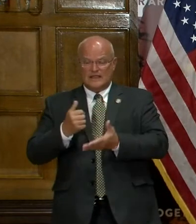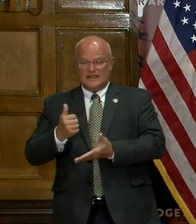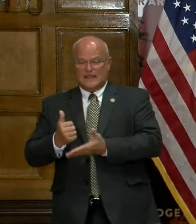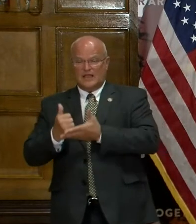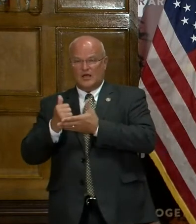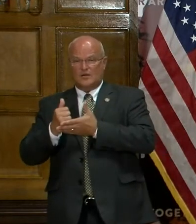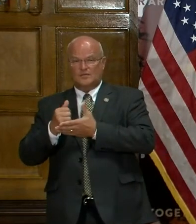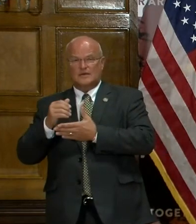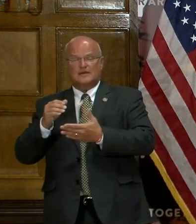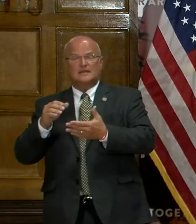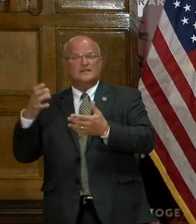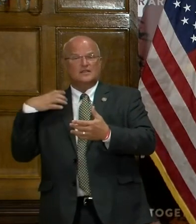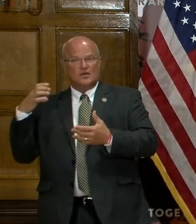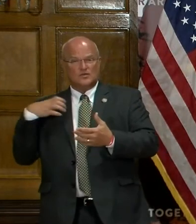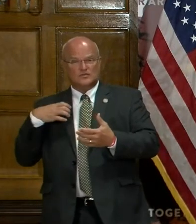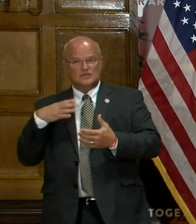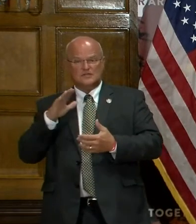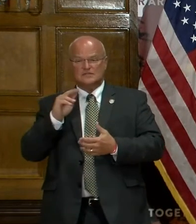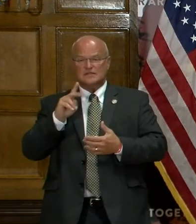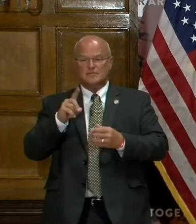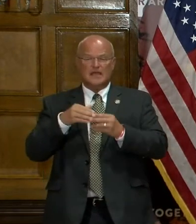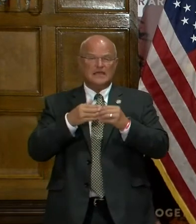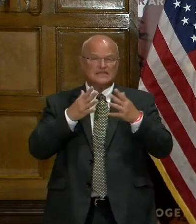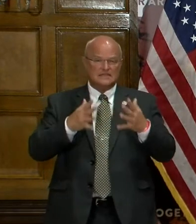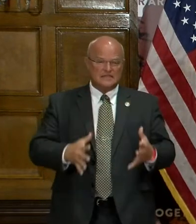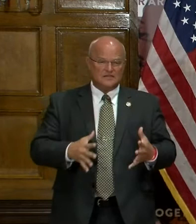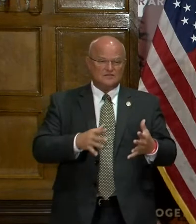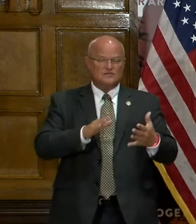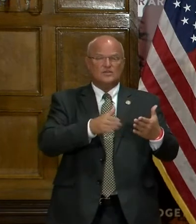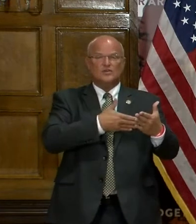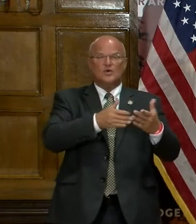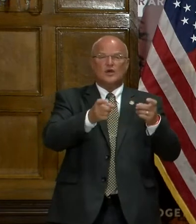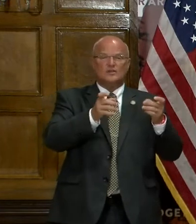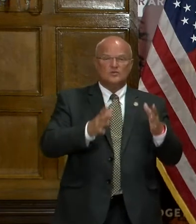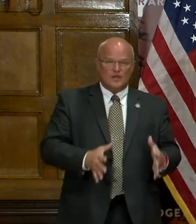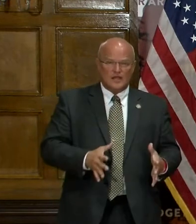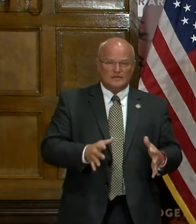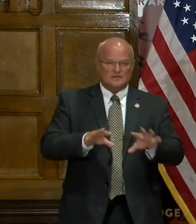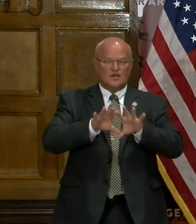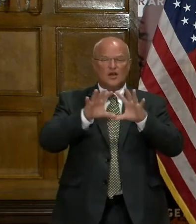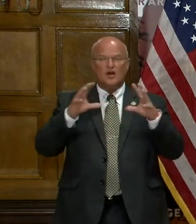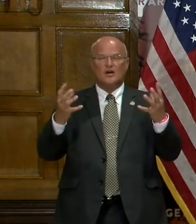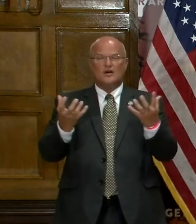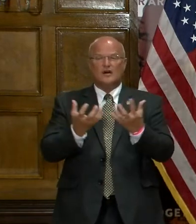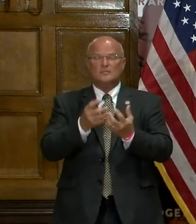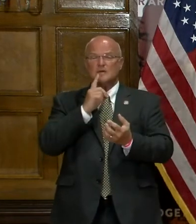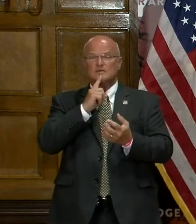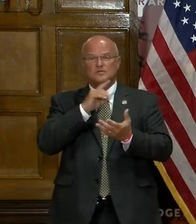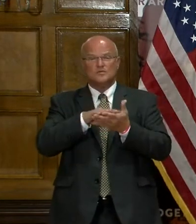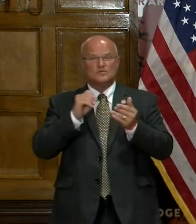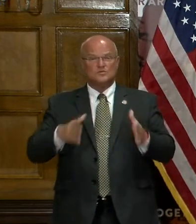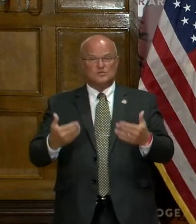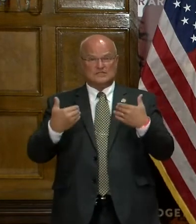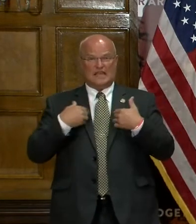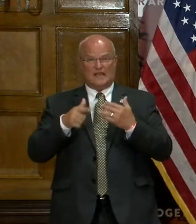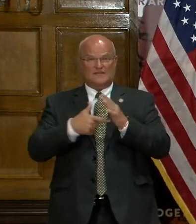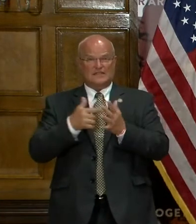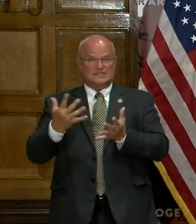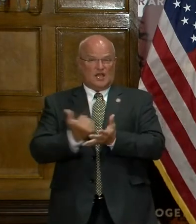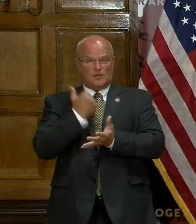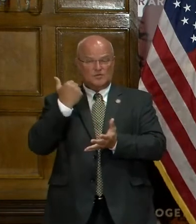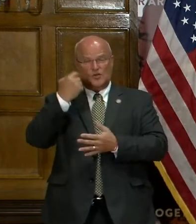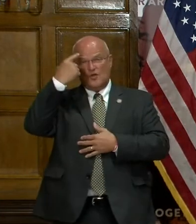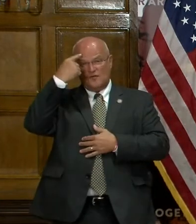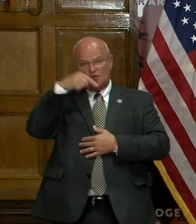leaders to the choir directors, under challenging circumstances, to make sure our students have this